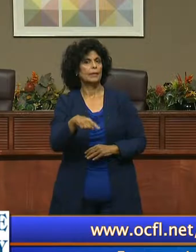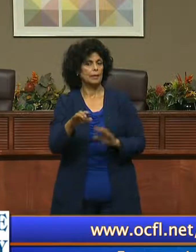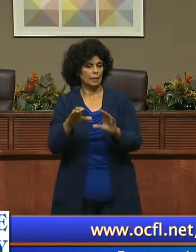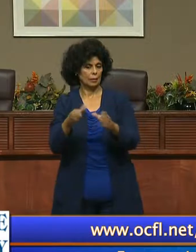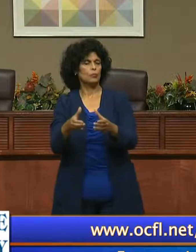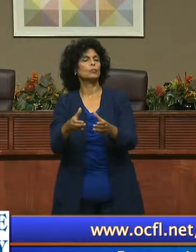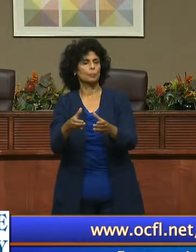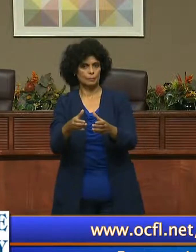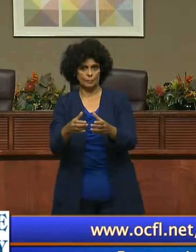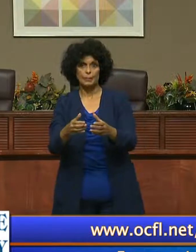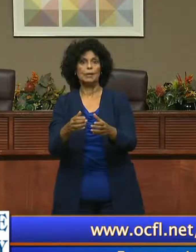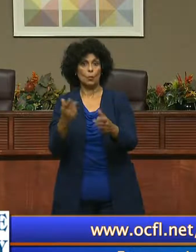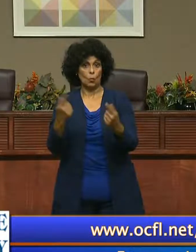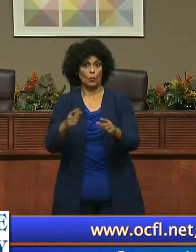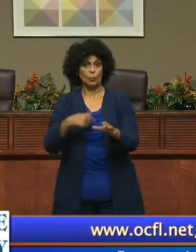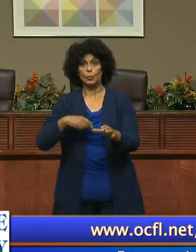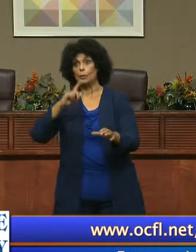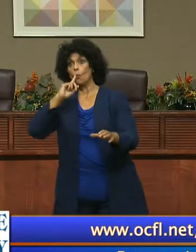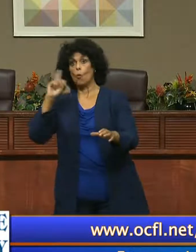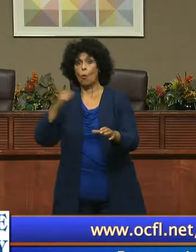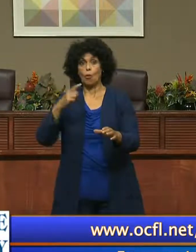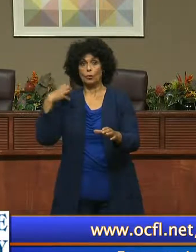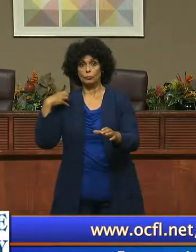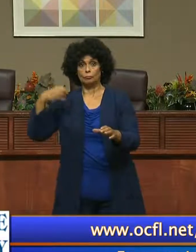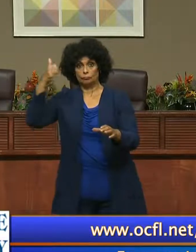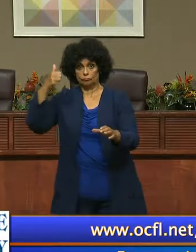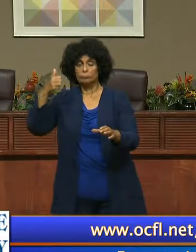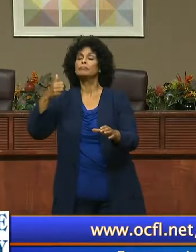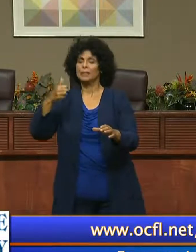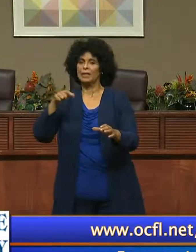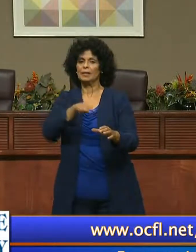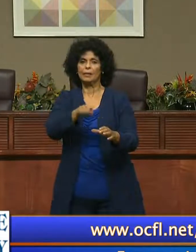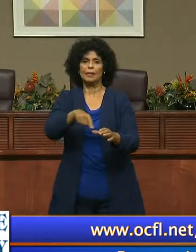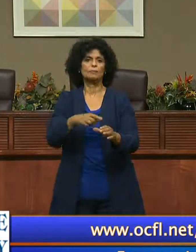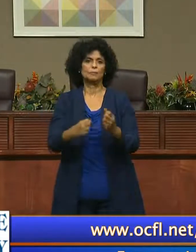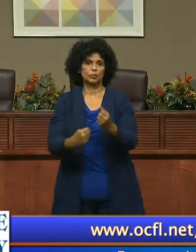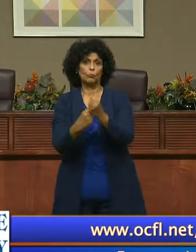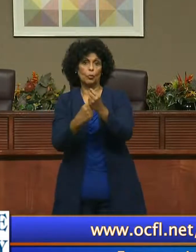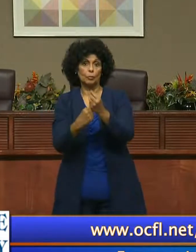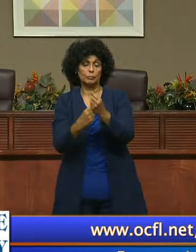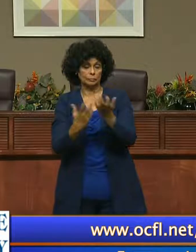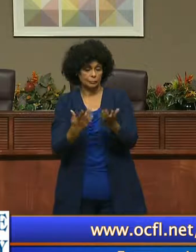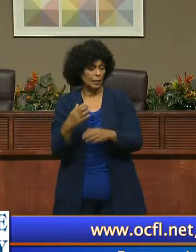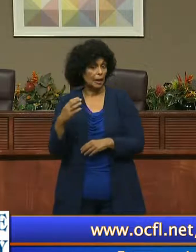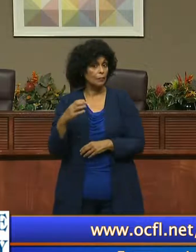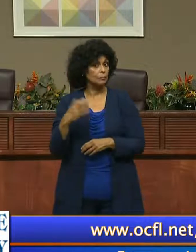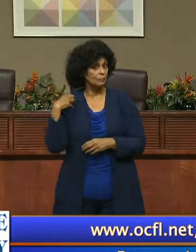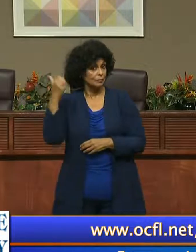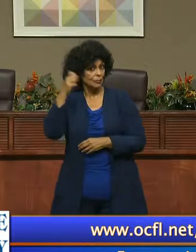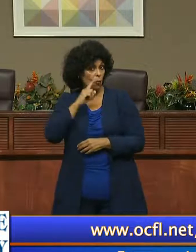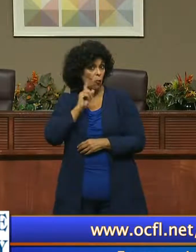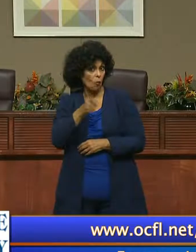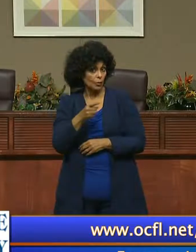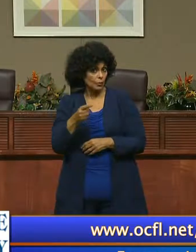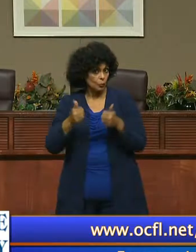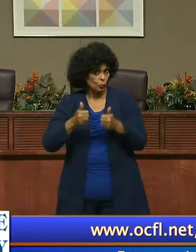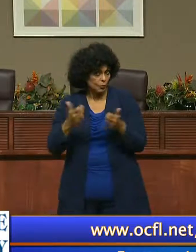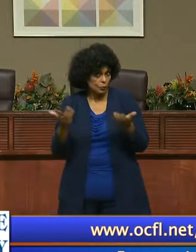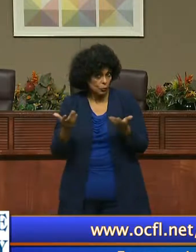the executive order that we put in place. As you know, on Saturday, June the 20th, Executive Order